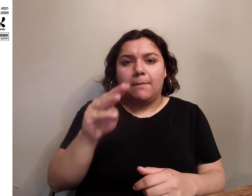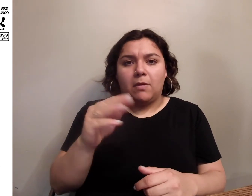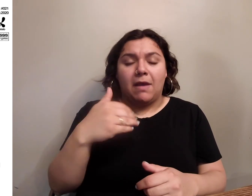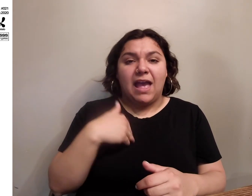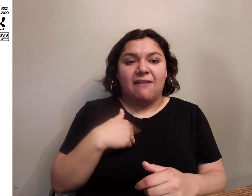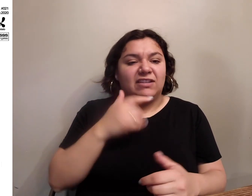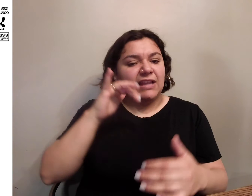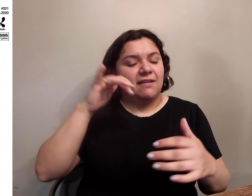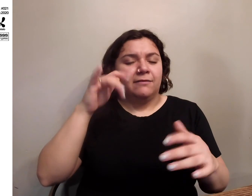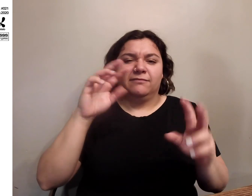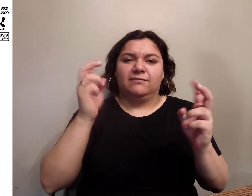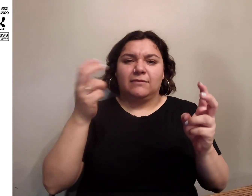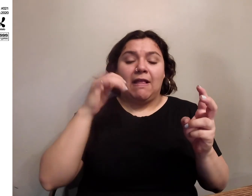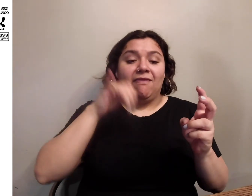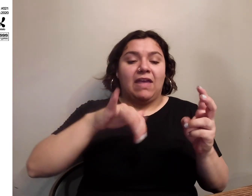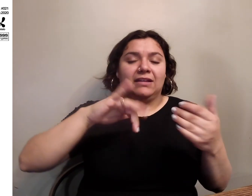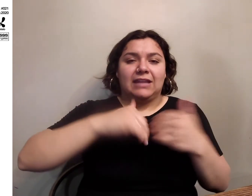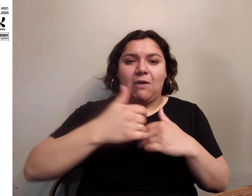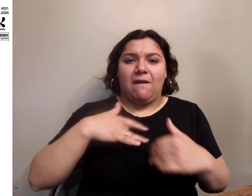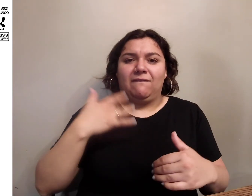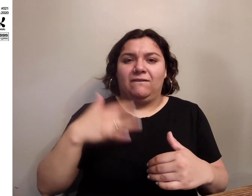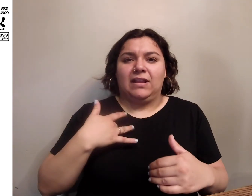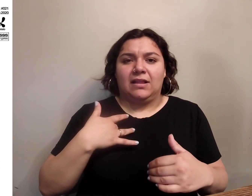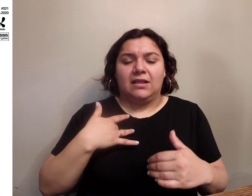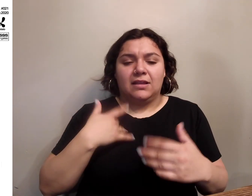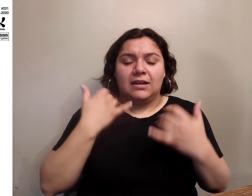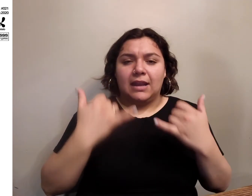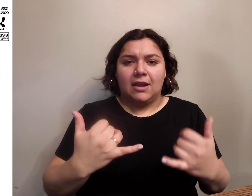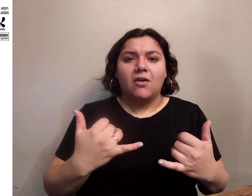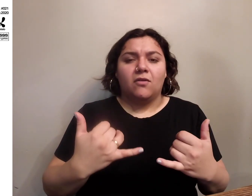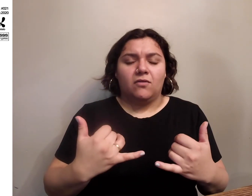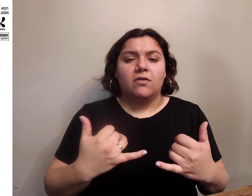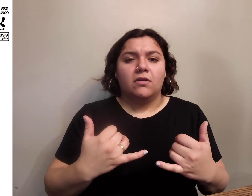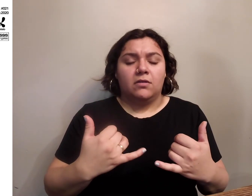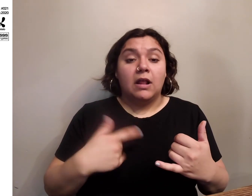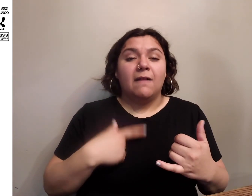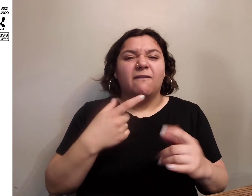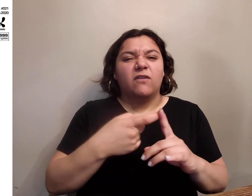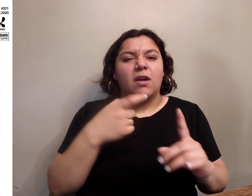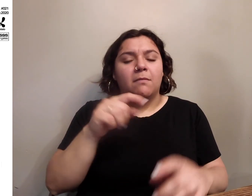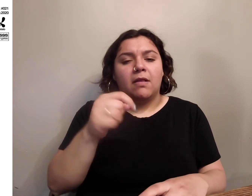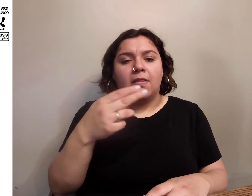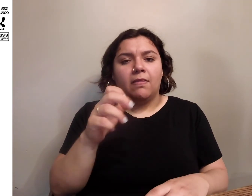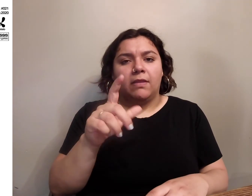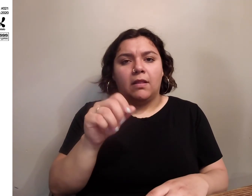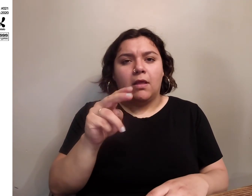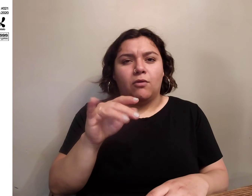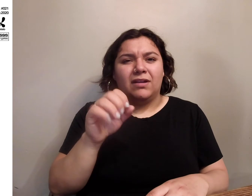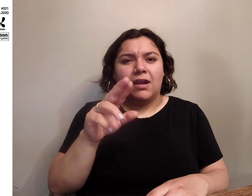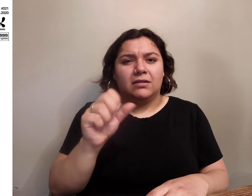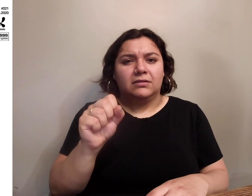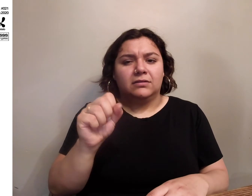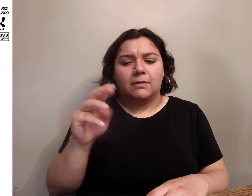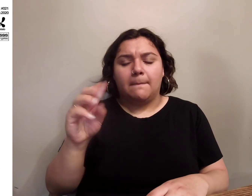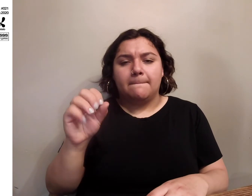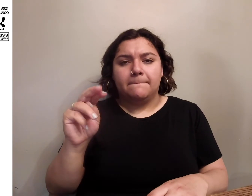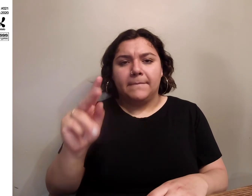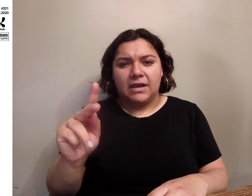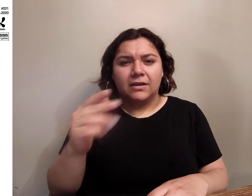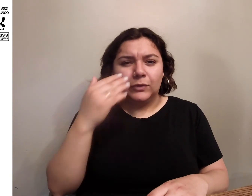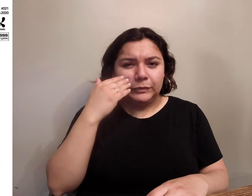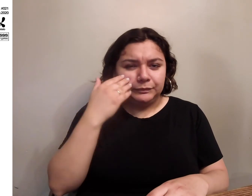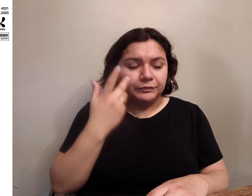Way I Feel Now, the Thelonious Monk album, that tribute to Thelonious Monk, with